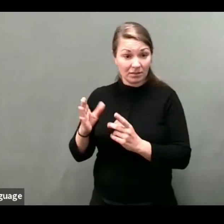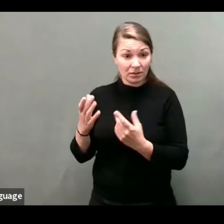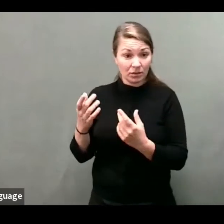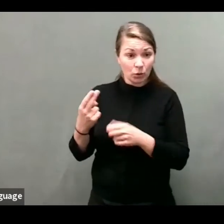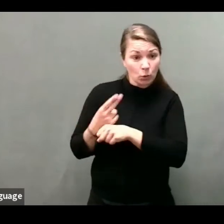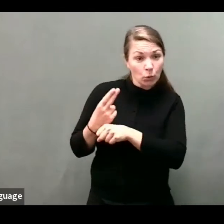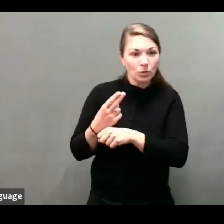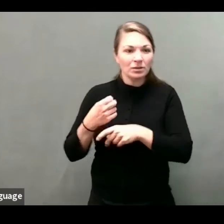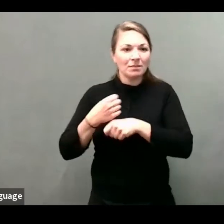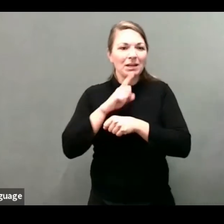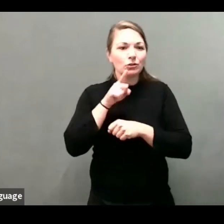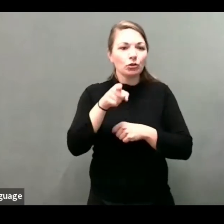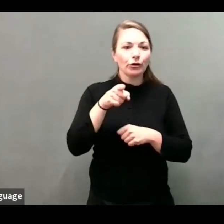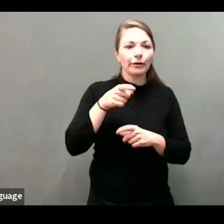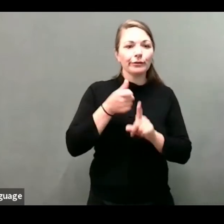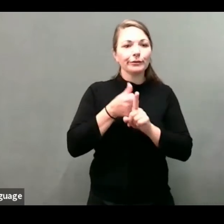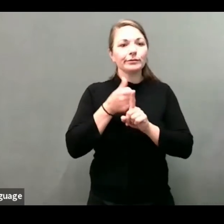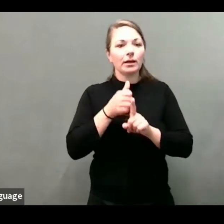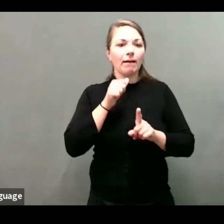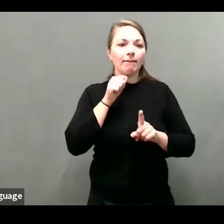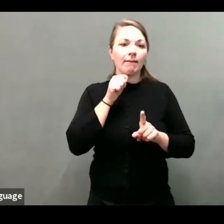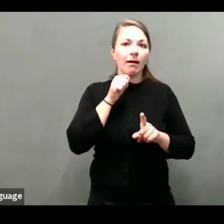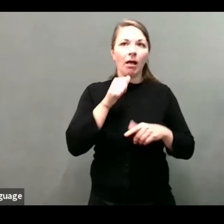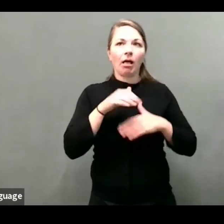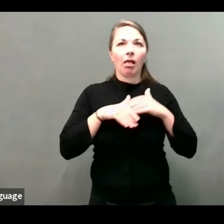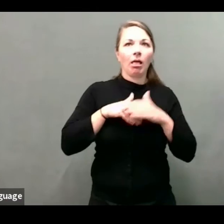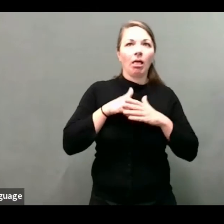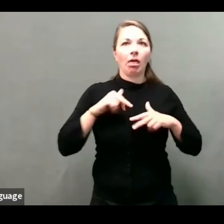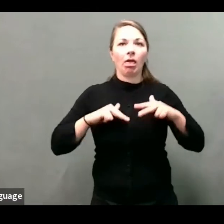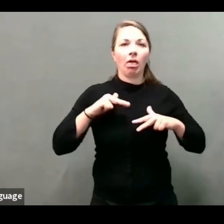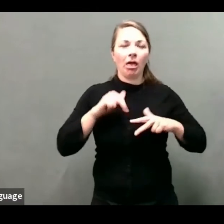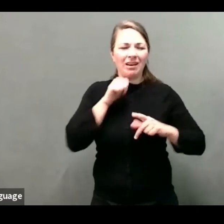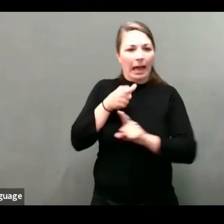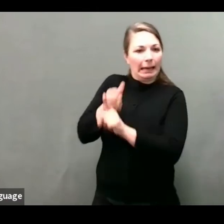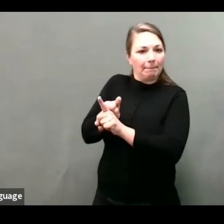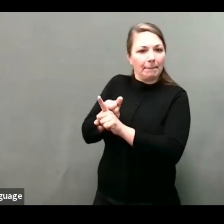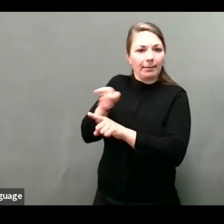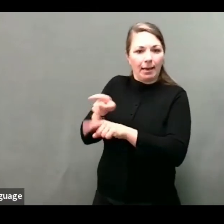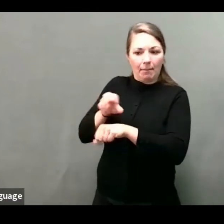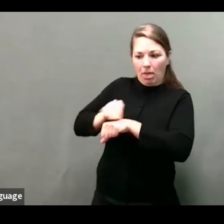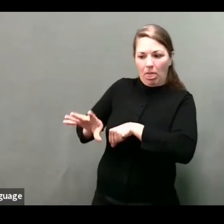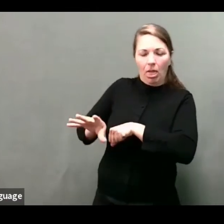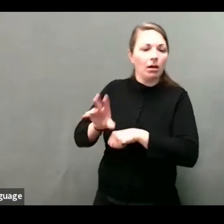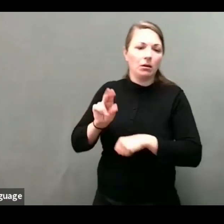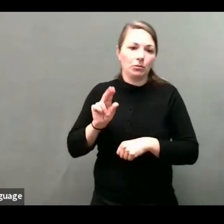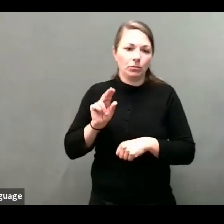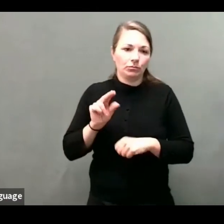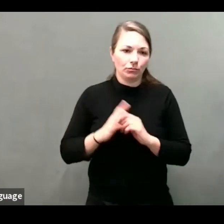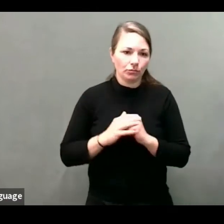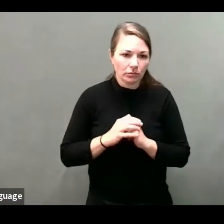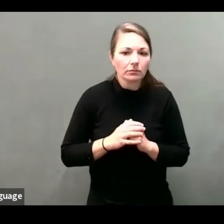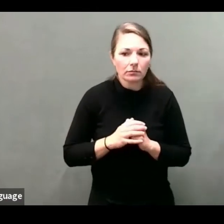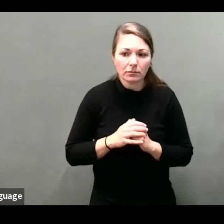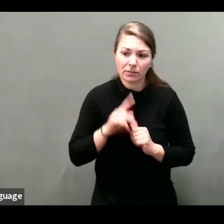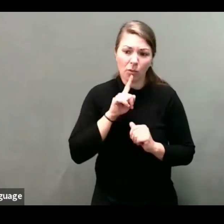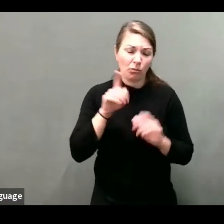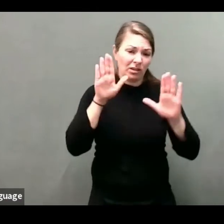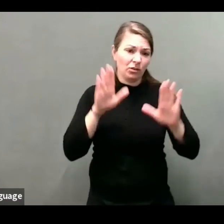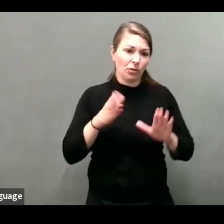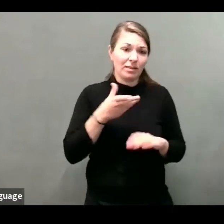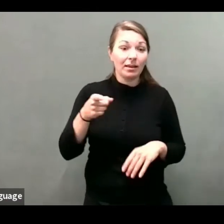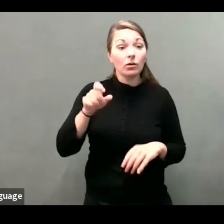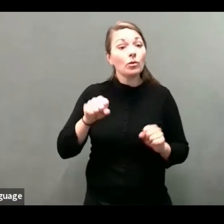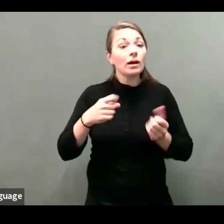our discomfort with these conversations is not impacting them, and we're really keeping that pretty internal. This is a great thing that you can talk